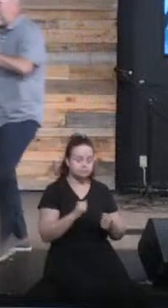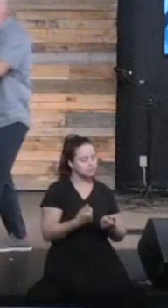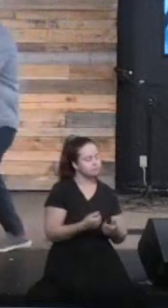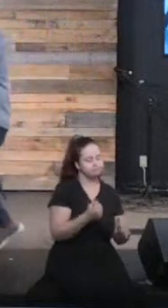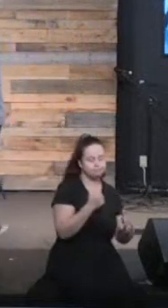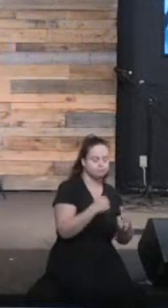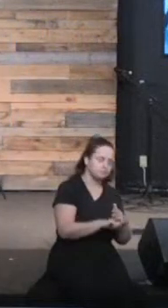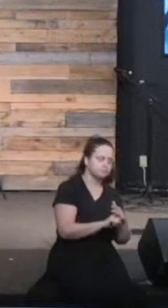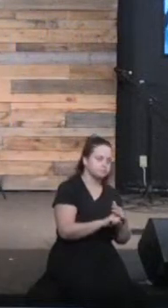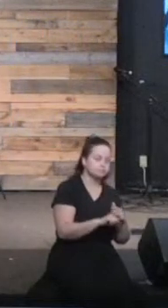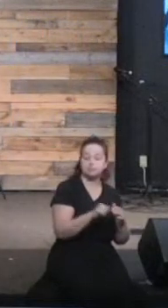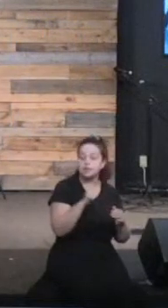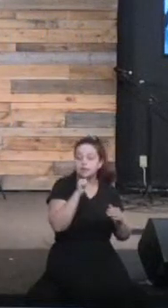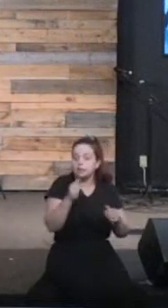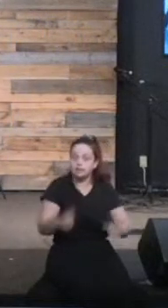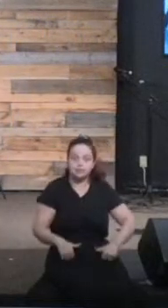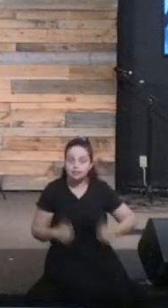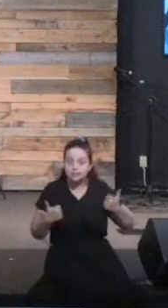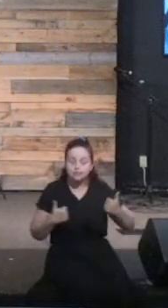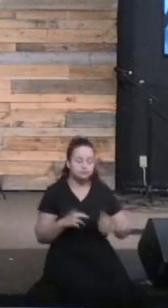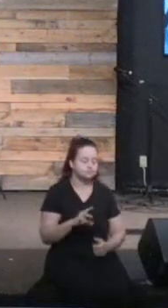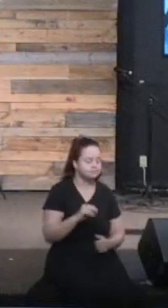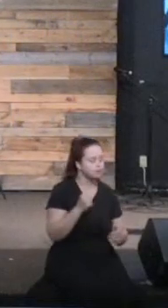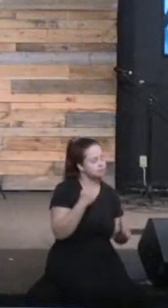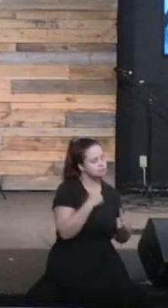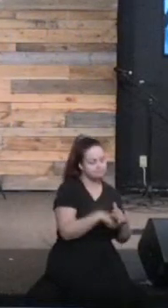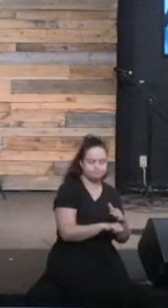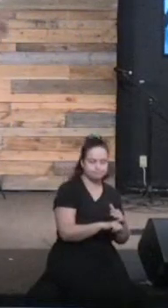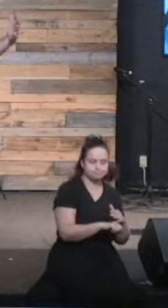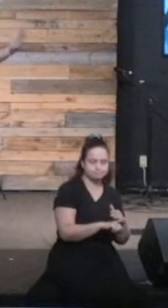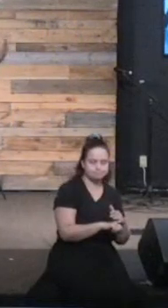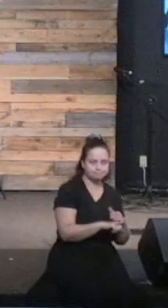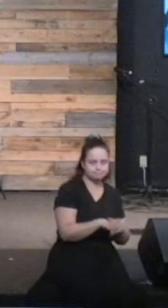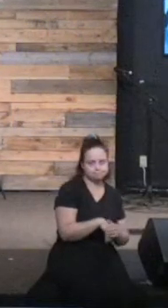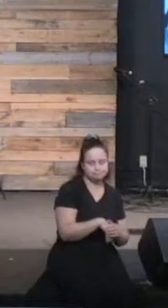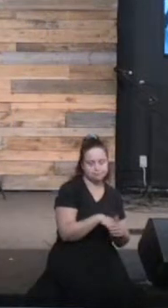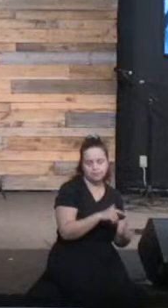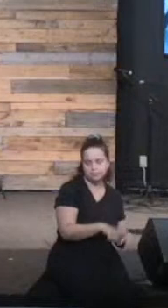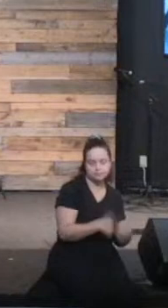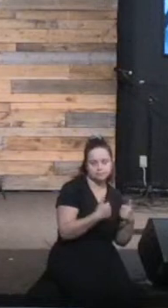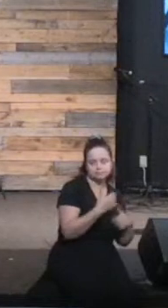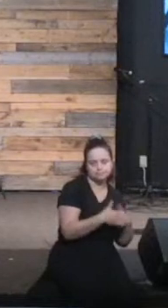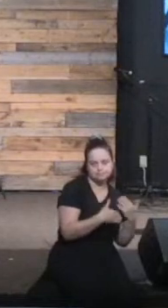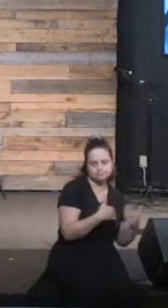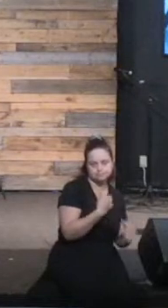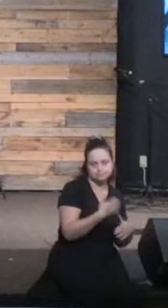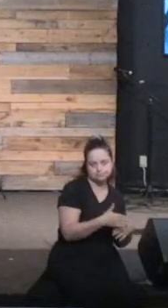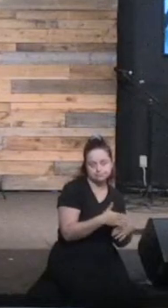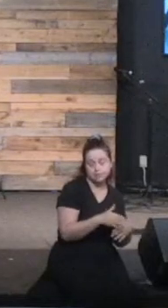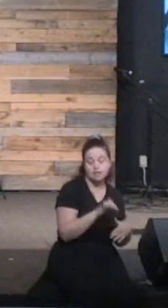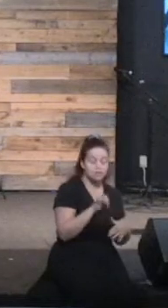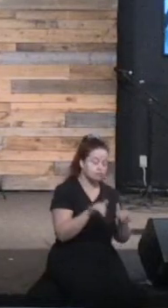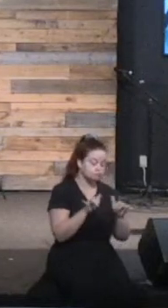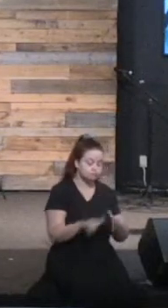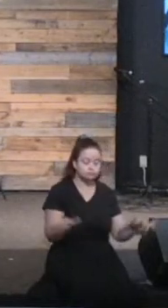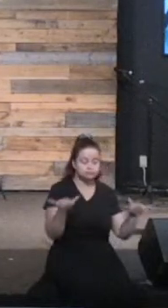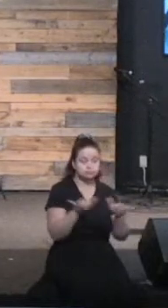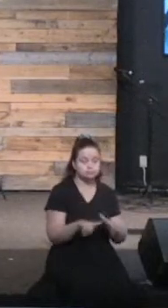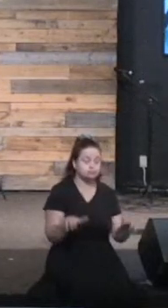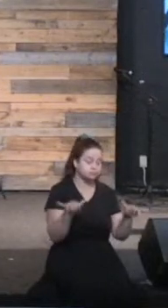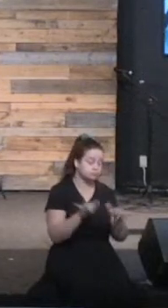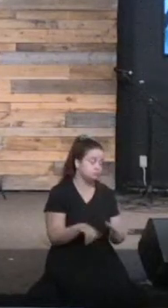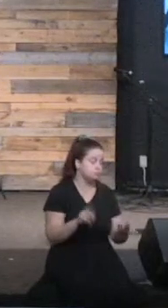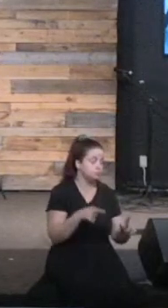not that they lived no they just bored and it was interesting that that was the pattern until limek the Seventh Son